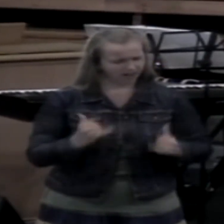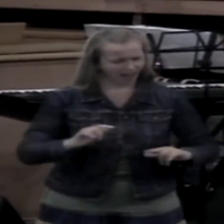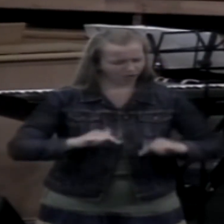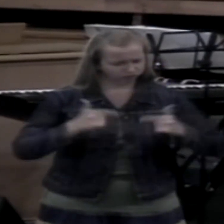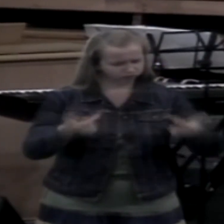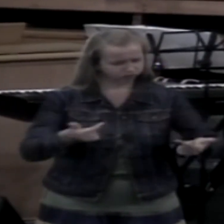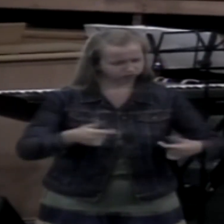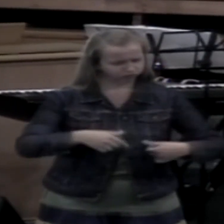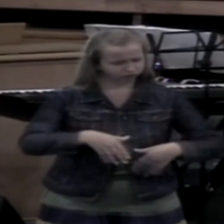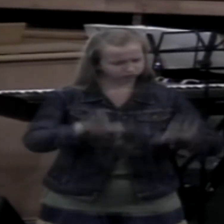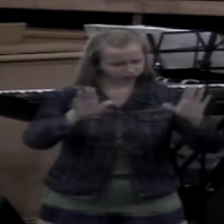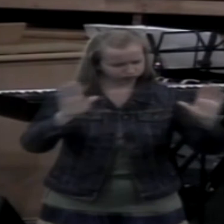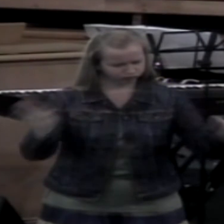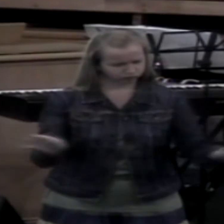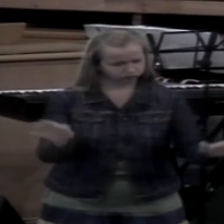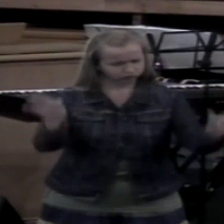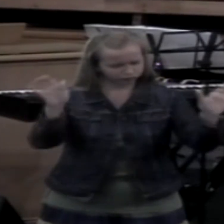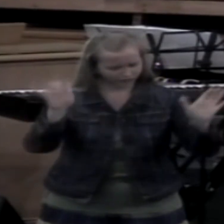to